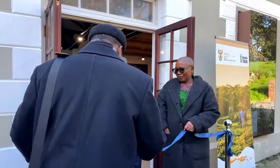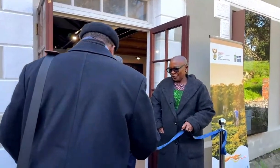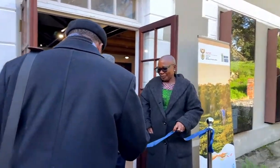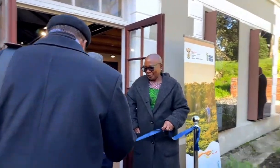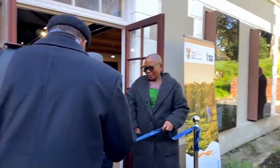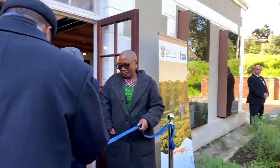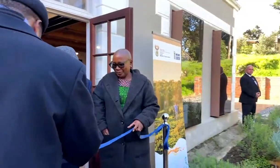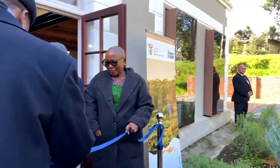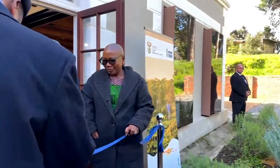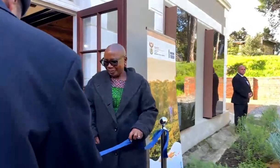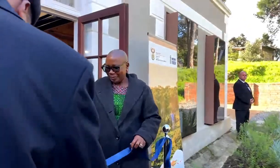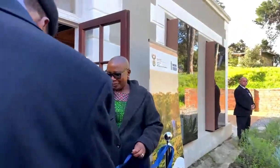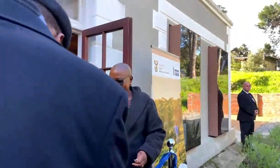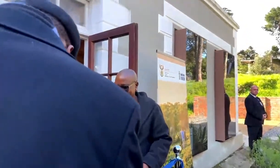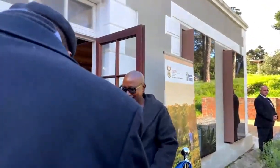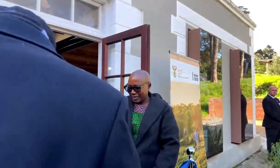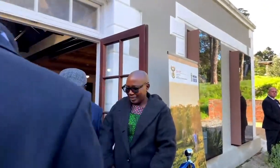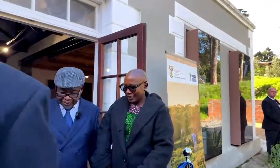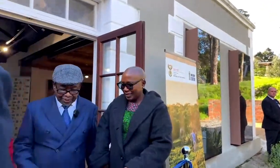Would you mind?